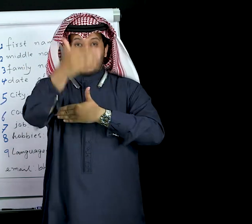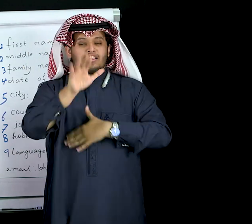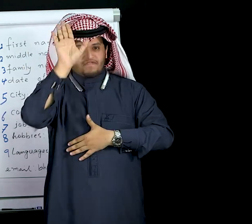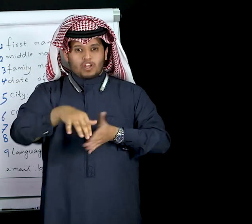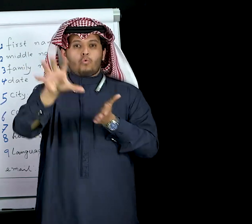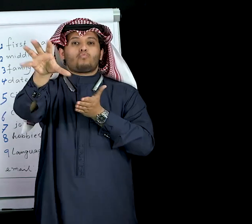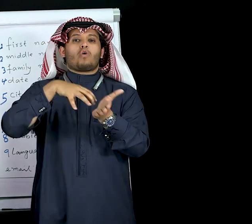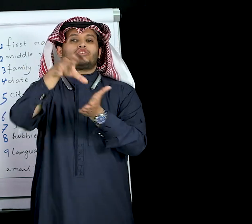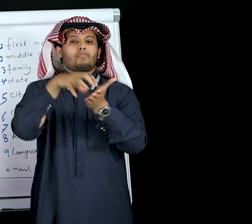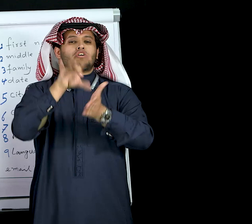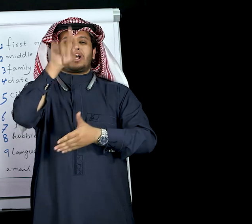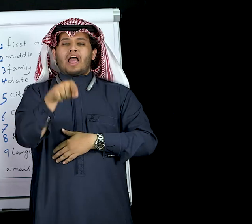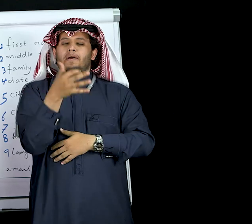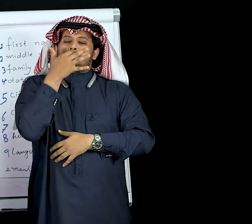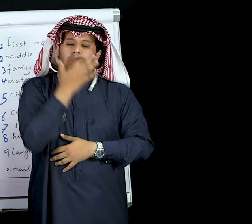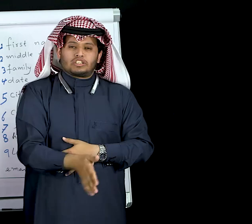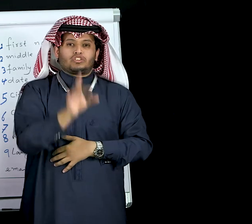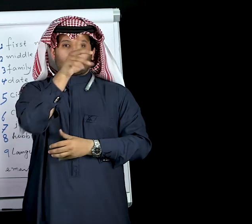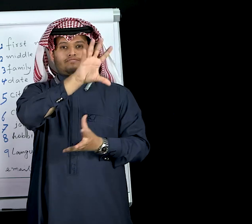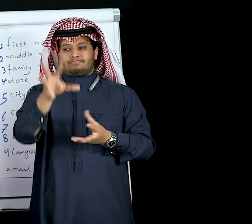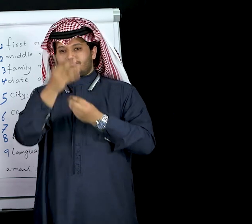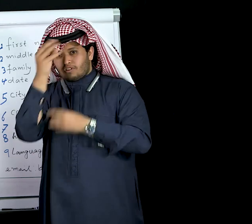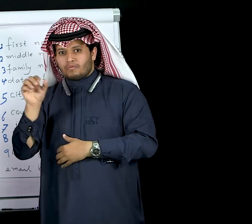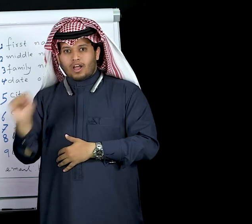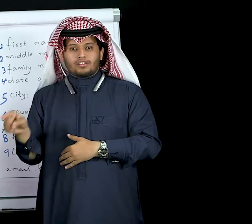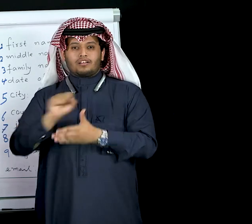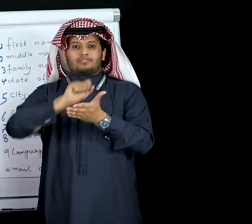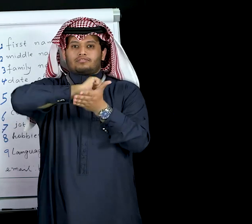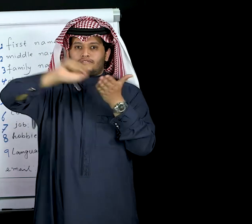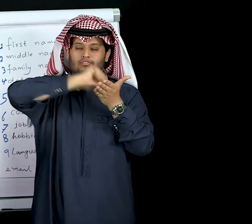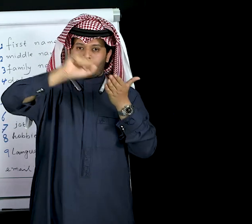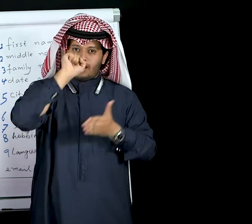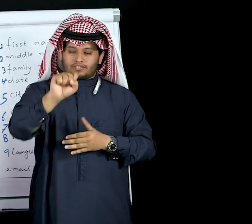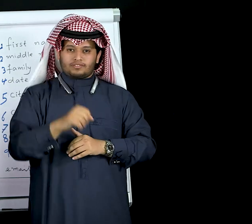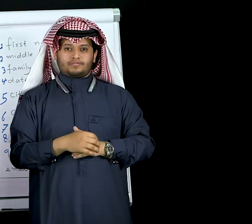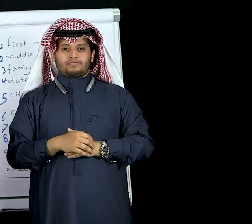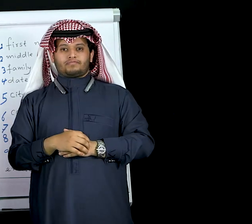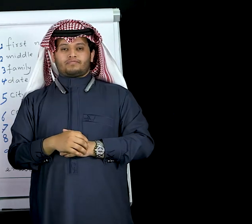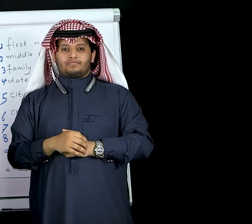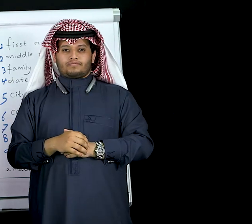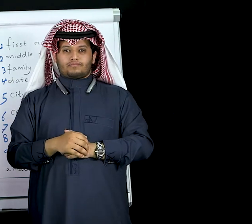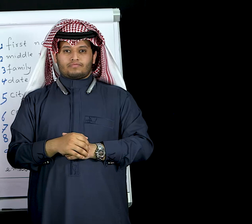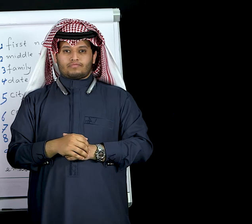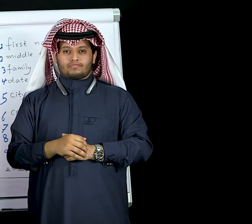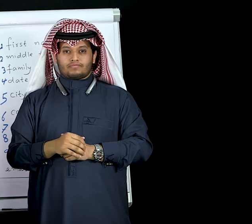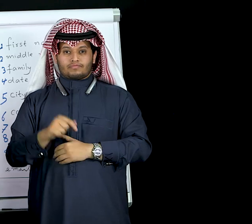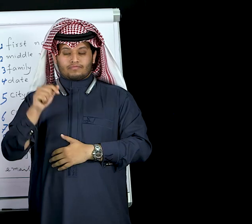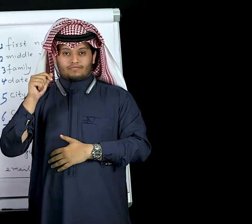have to know the correct way how to write information about yourself. So